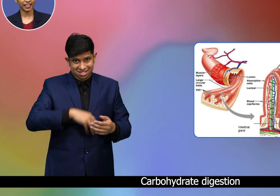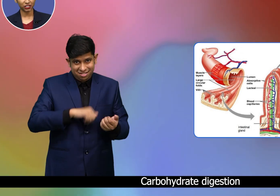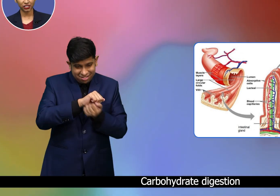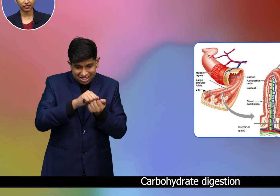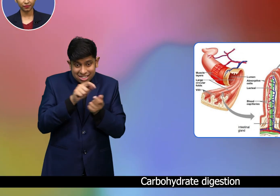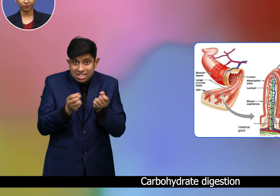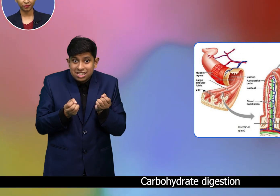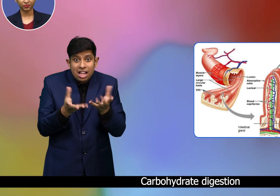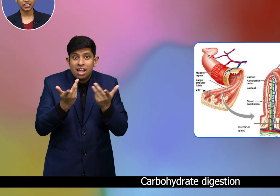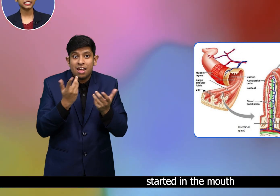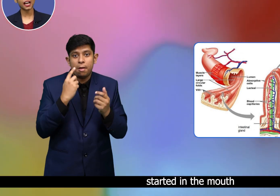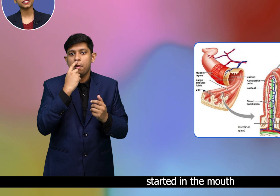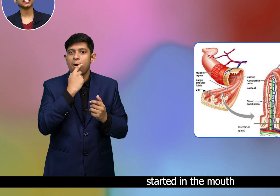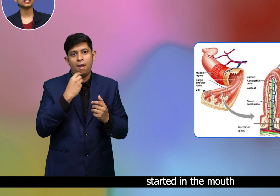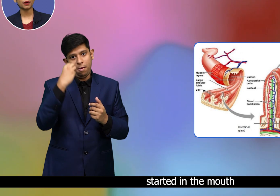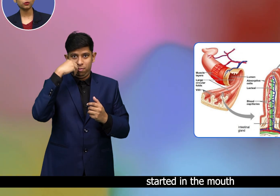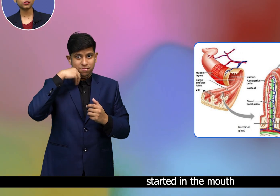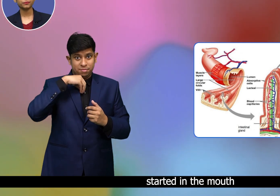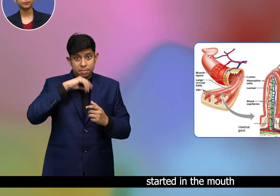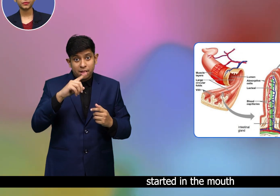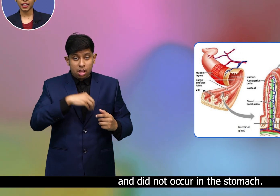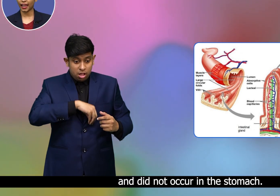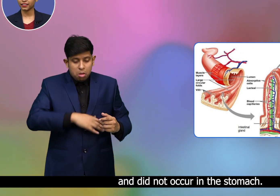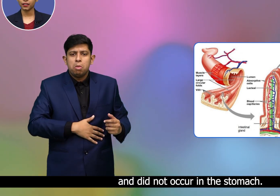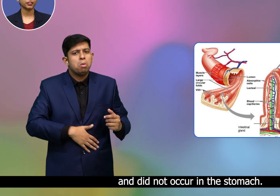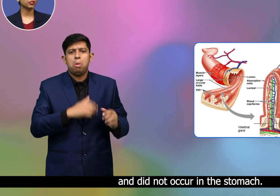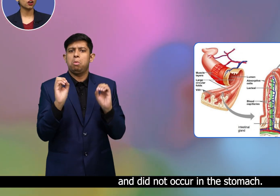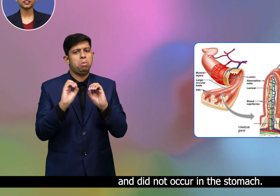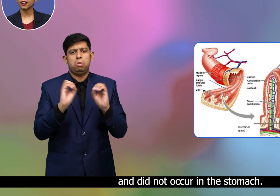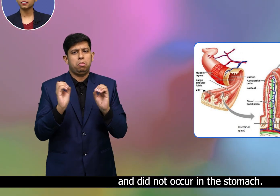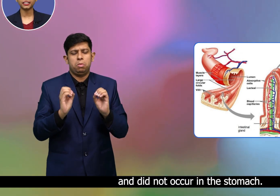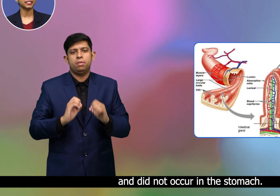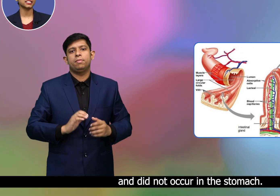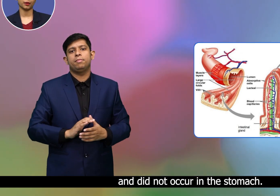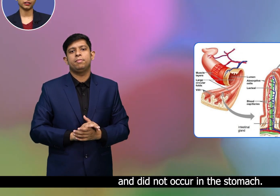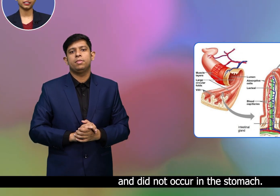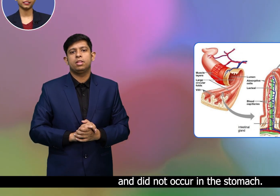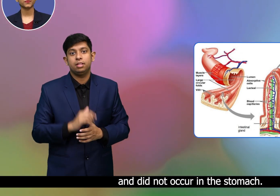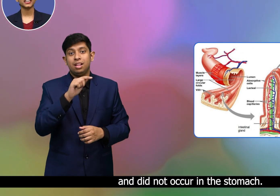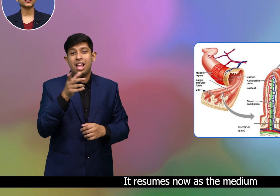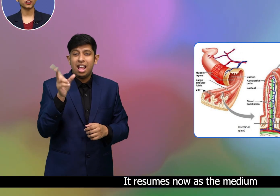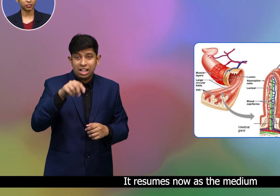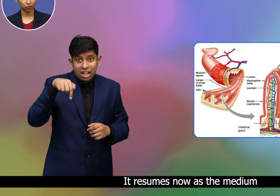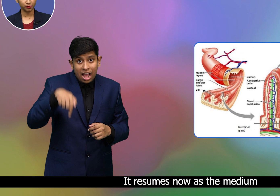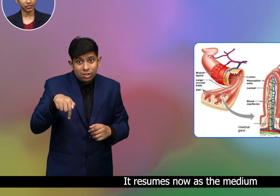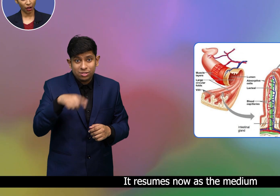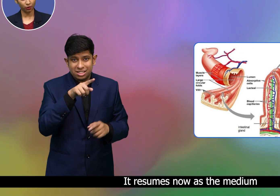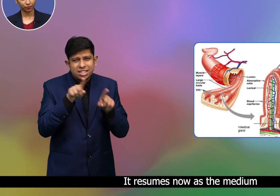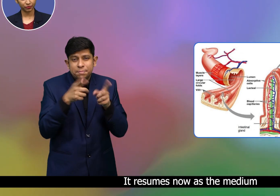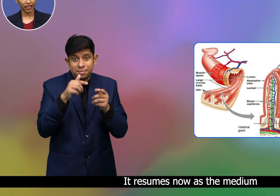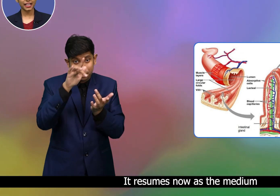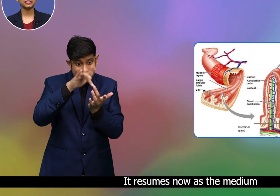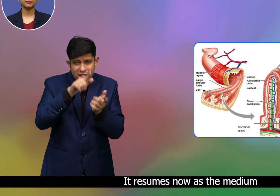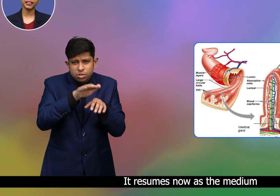Carbohydrate digestion started in the mouth and did not occur in the stomach. It resumes